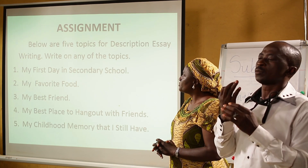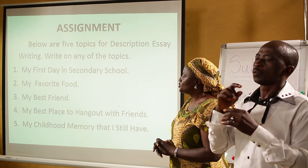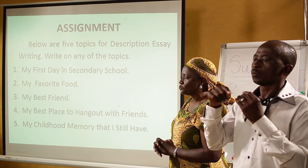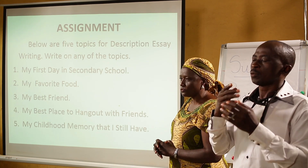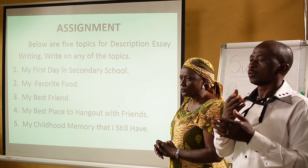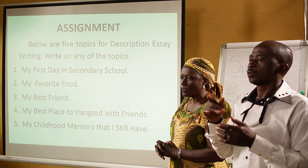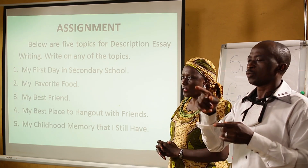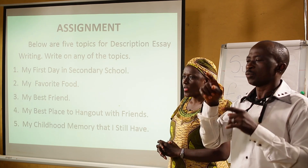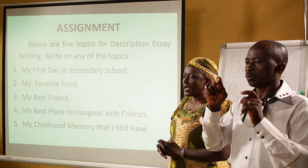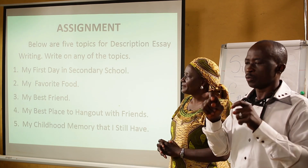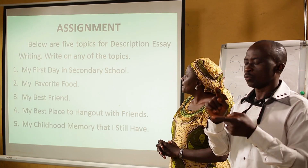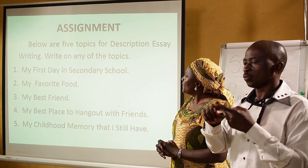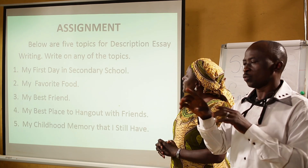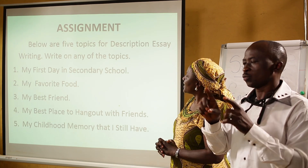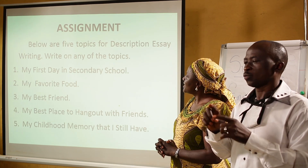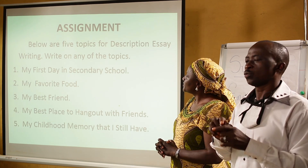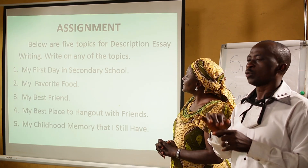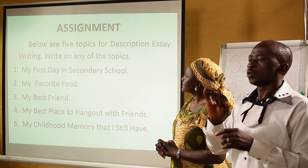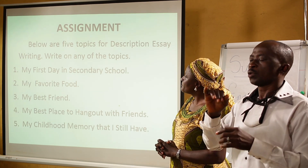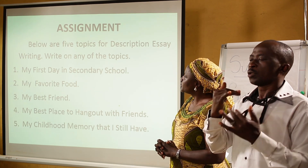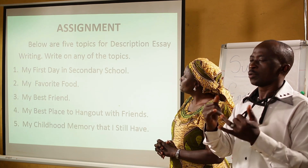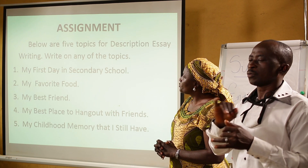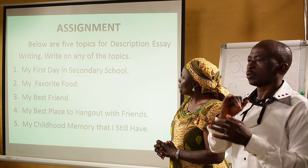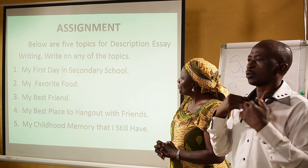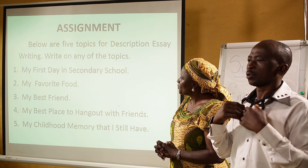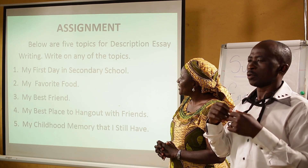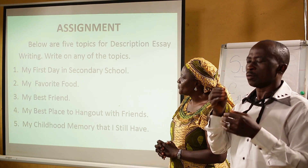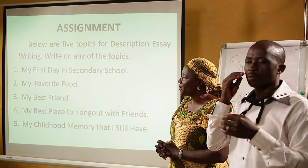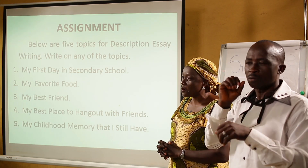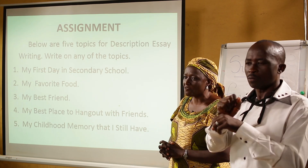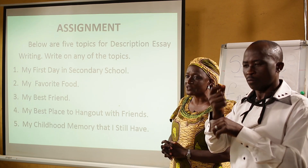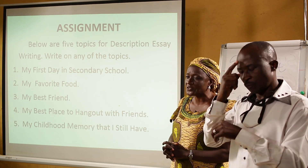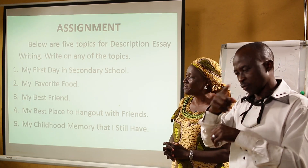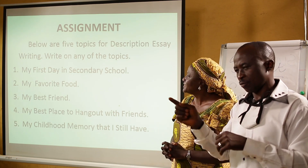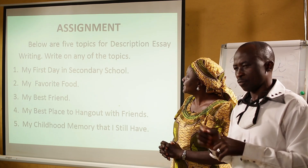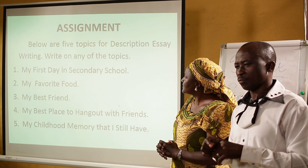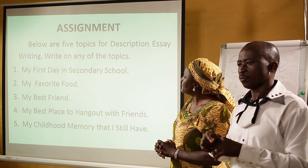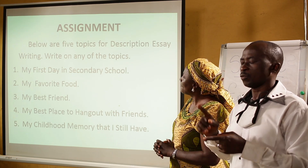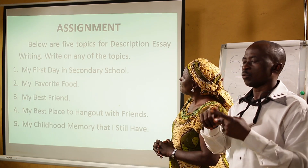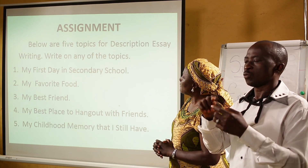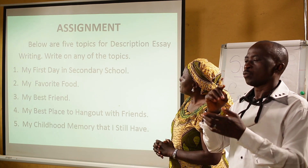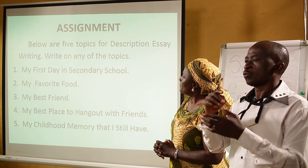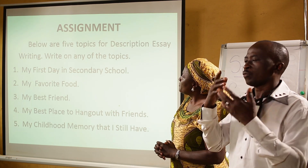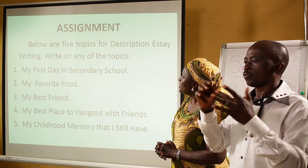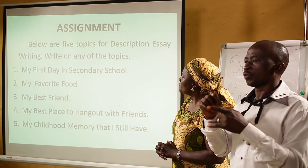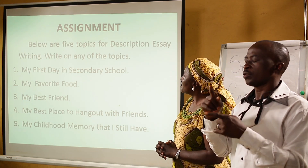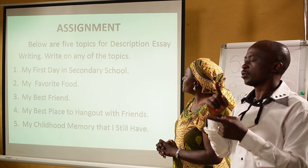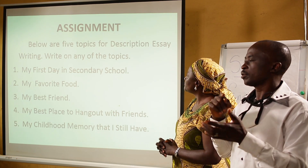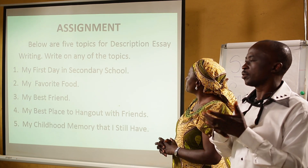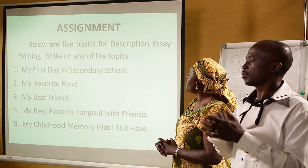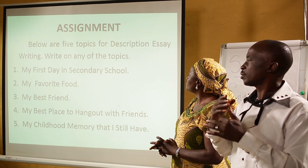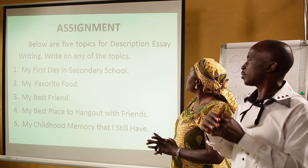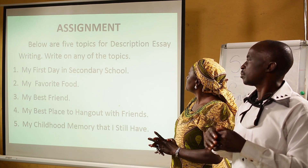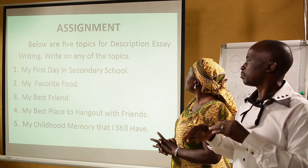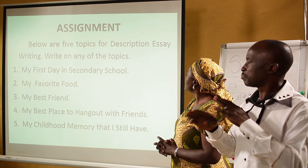things that you need to do, and now I have an assignment for you in way of rounding off this lesson. Below are